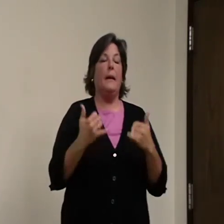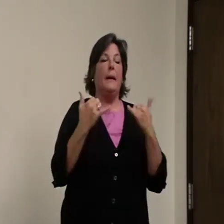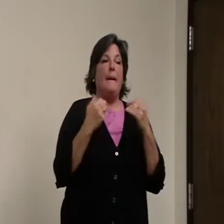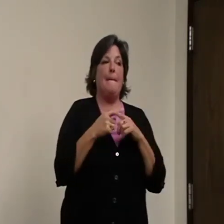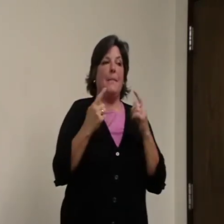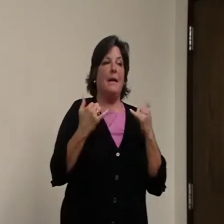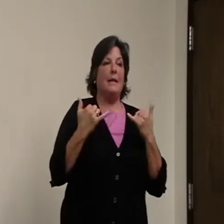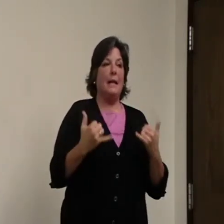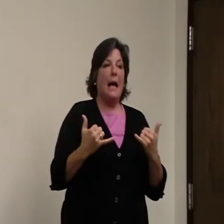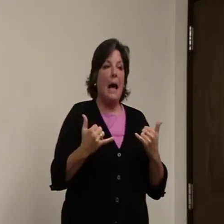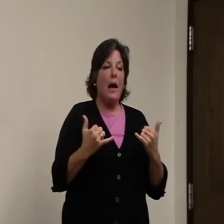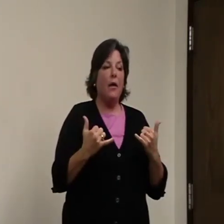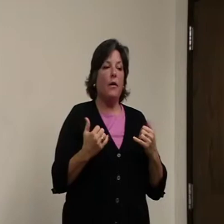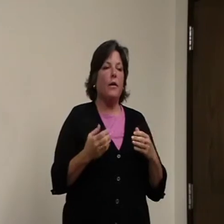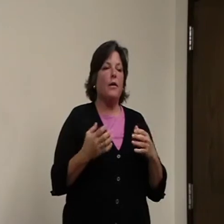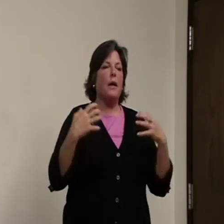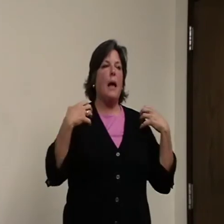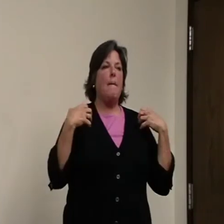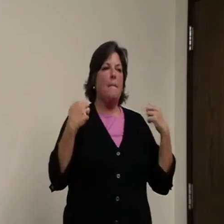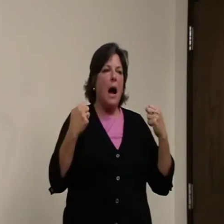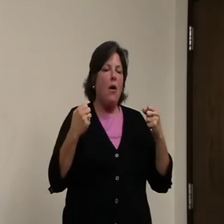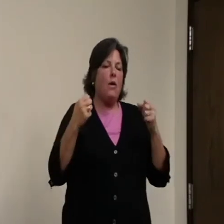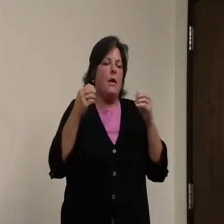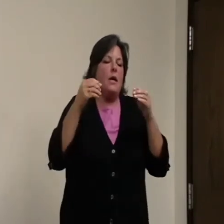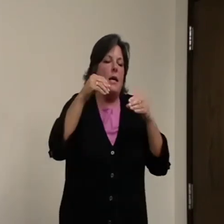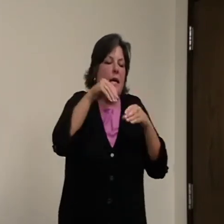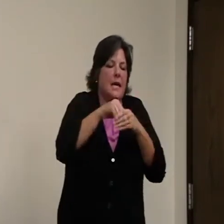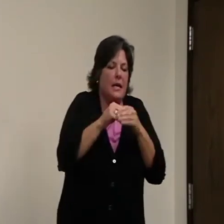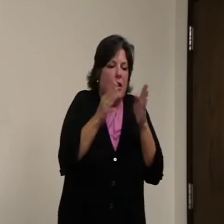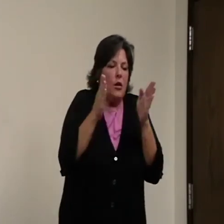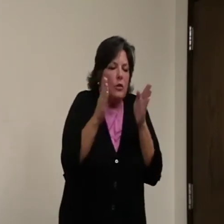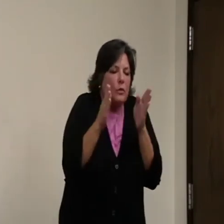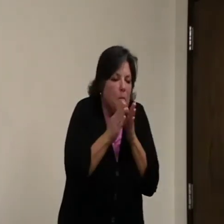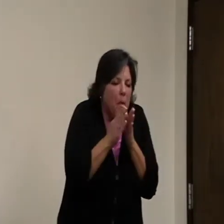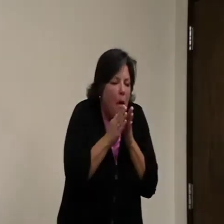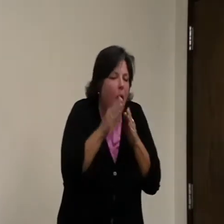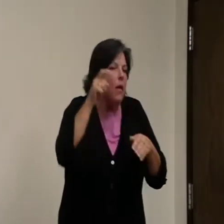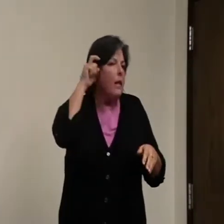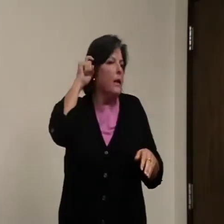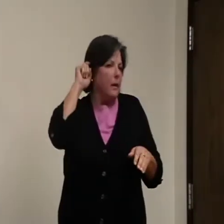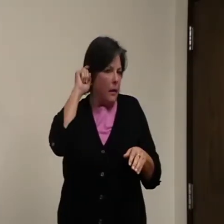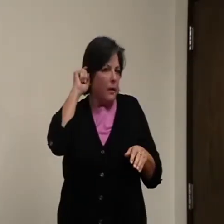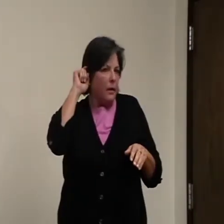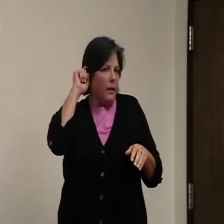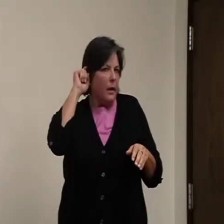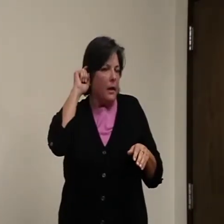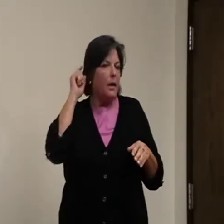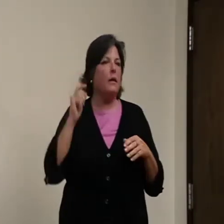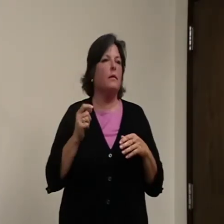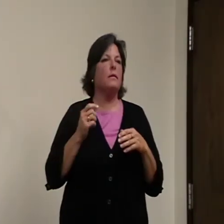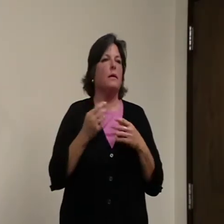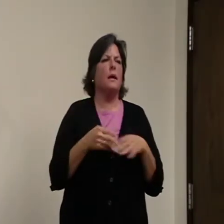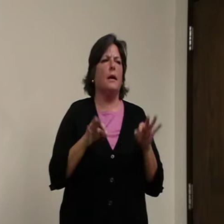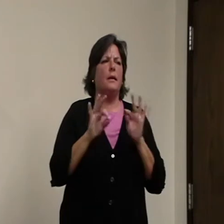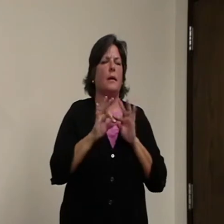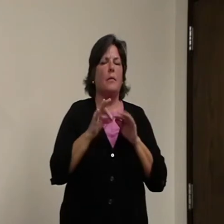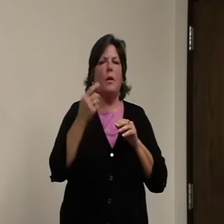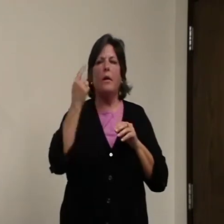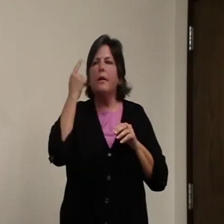power in smaller packages. So the nice thing for people that have pretty significant hearing losses and need a lot of power is we've been able